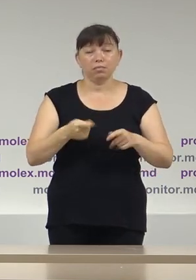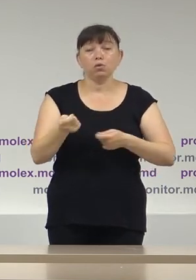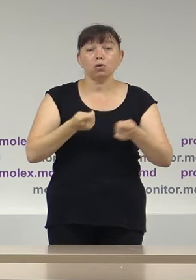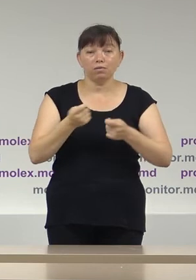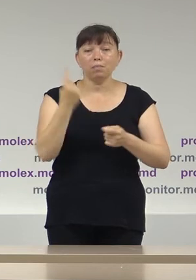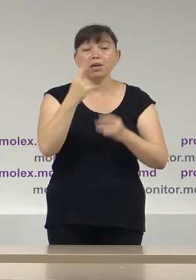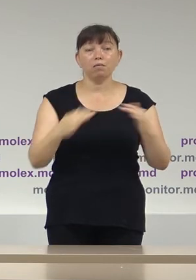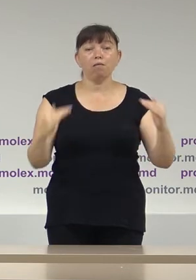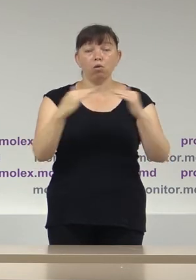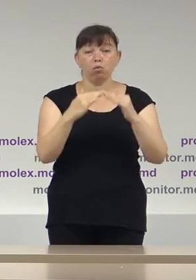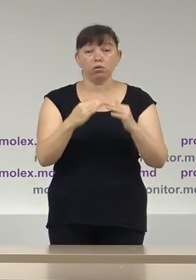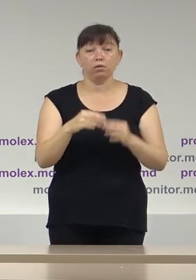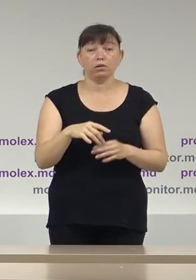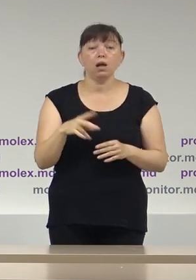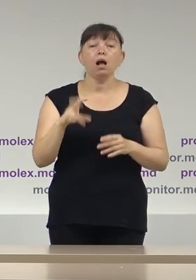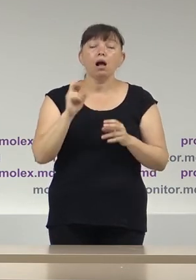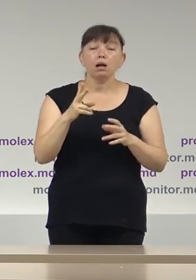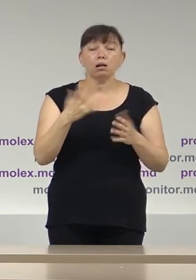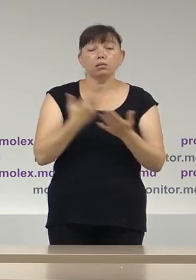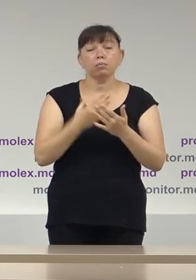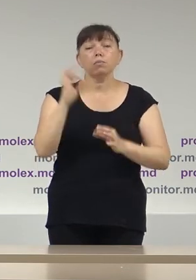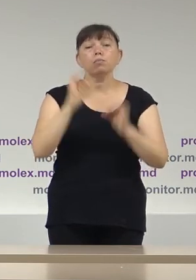level 1 administrative territorial units